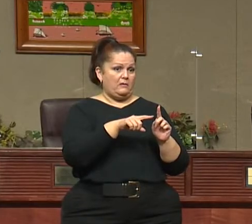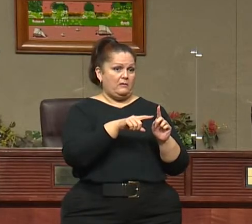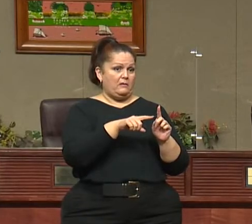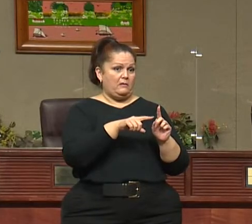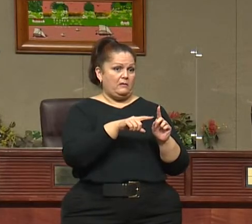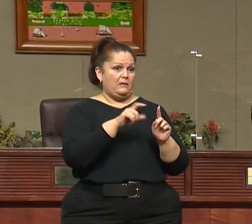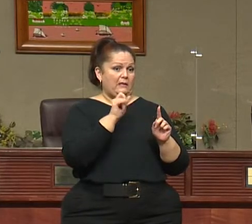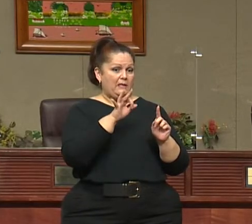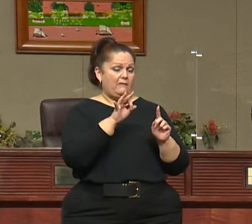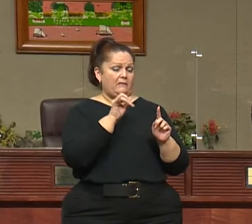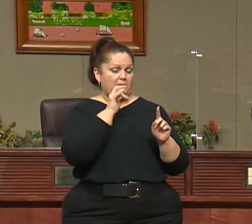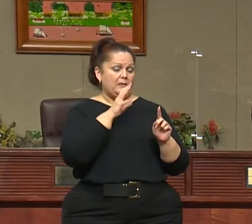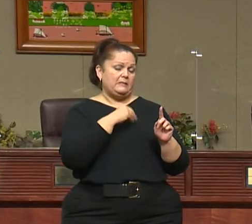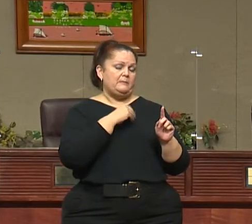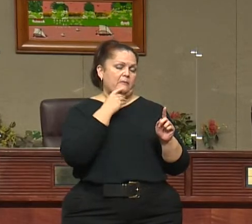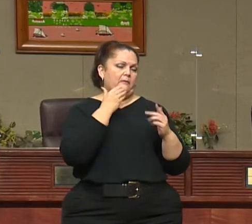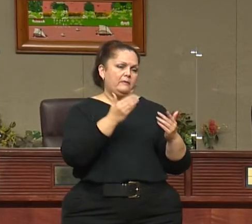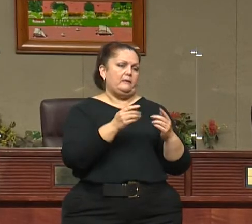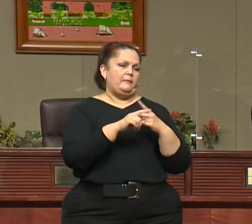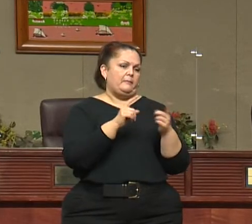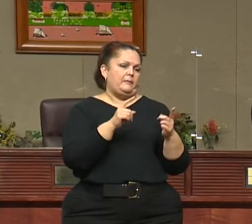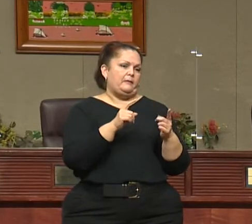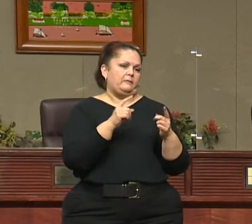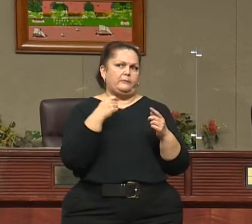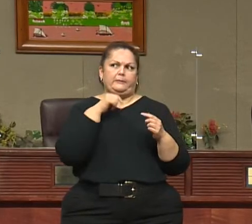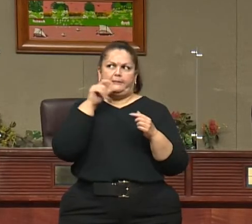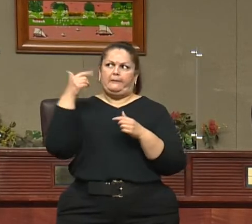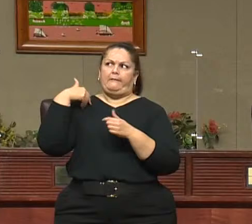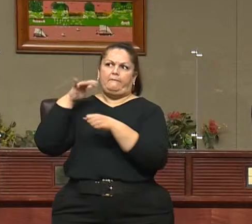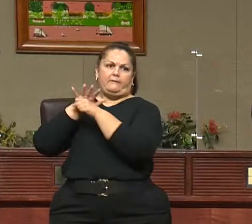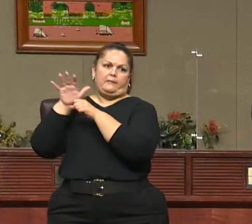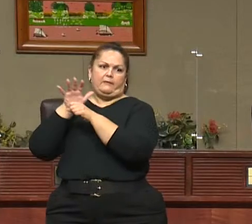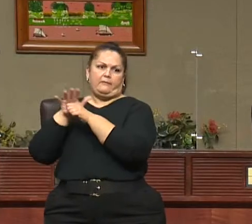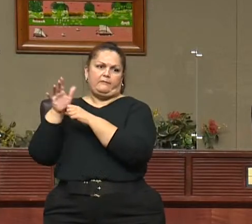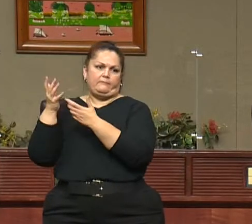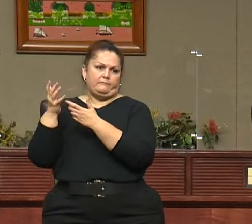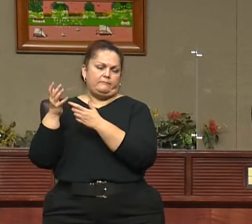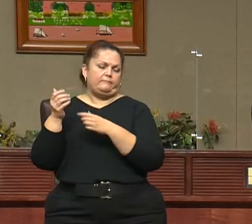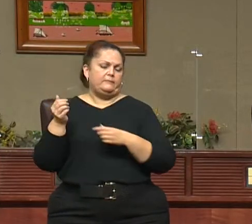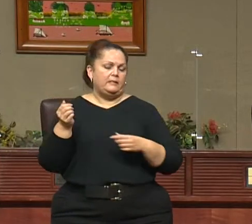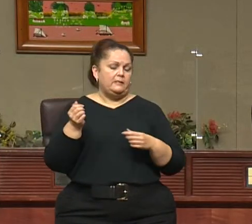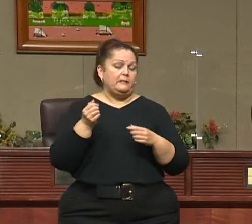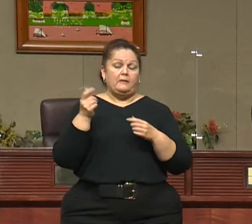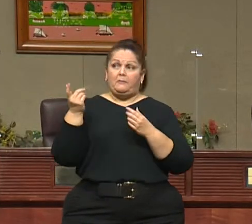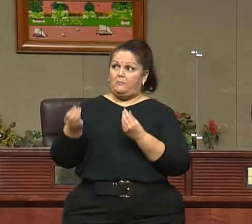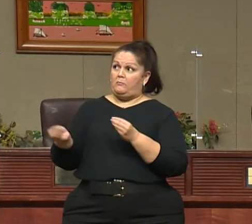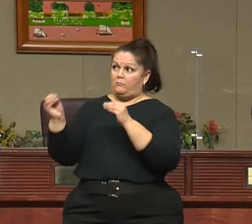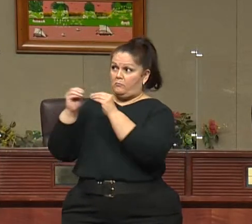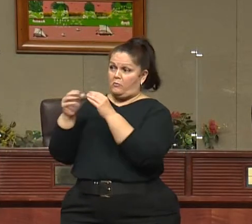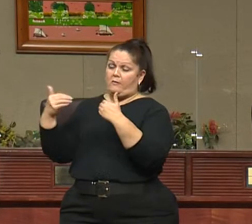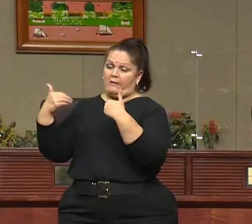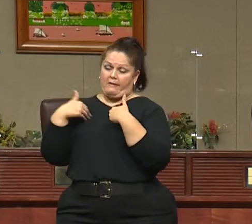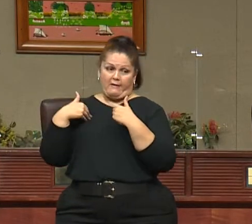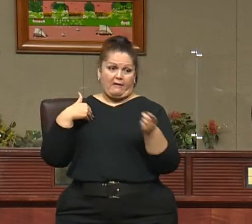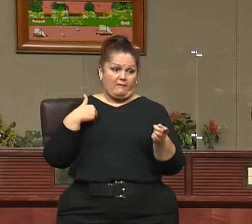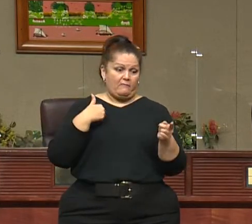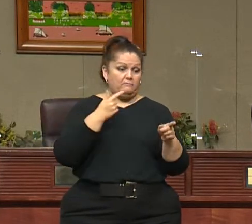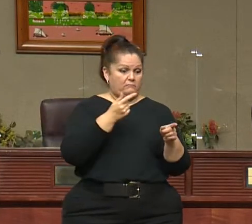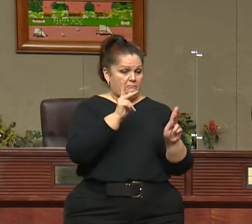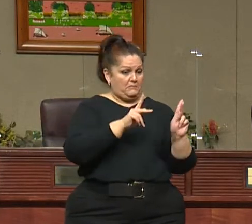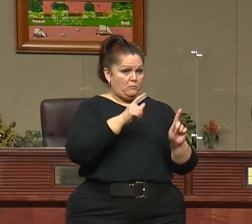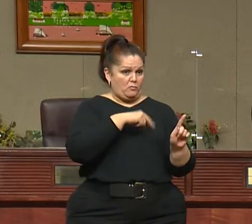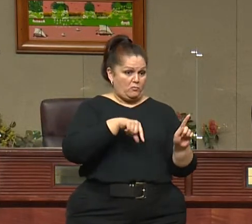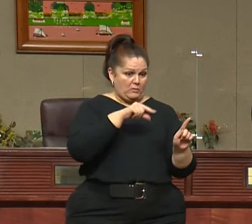be vaccinated. But we were limited by supply. So if the supply increases and the eligibility criteria